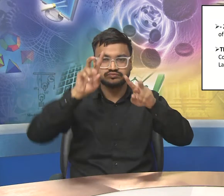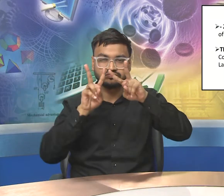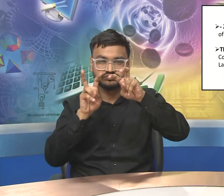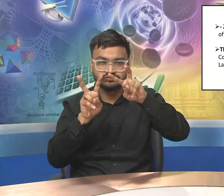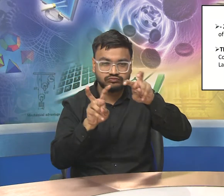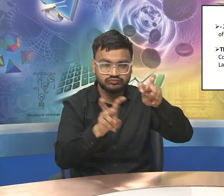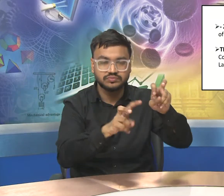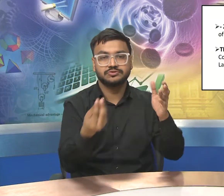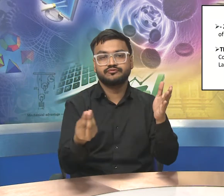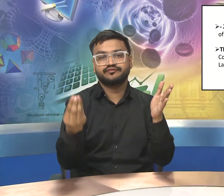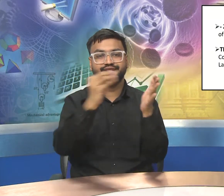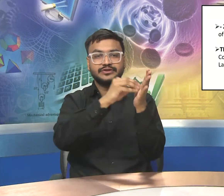of India.